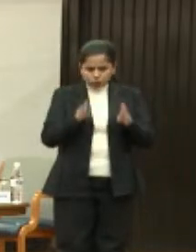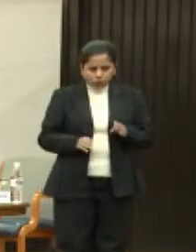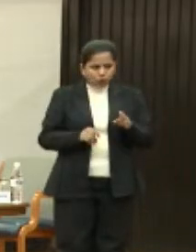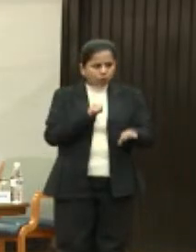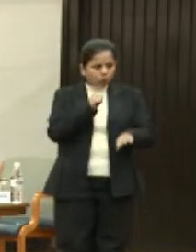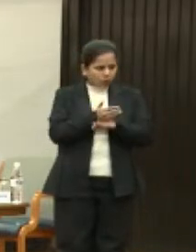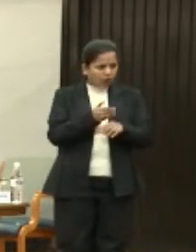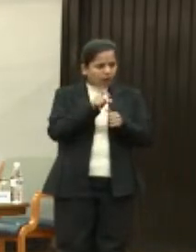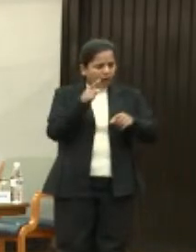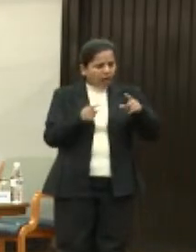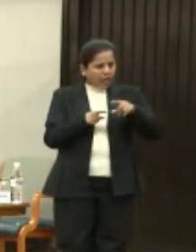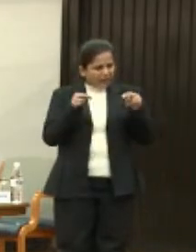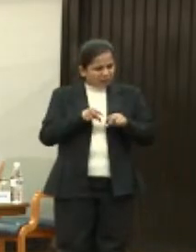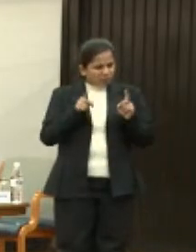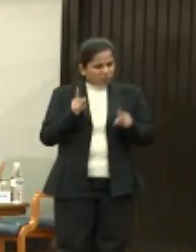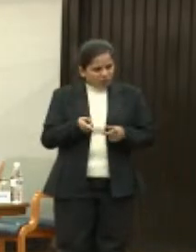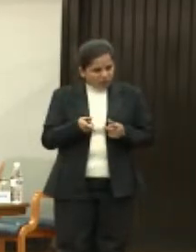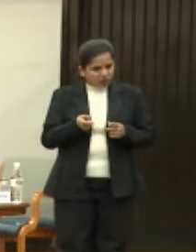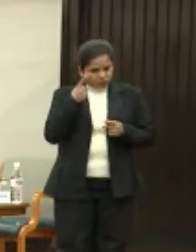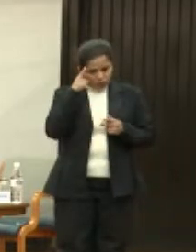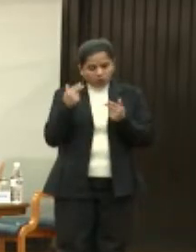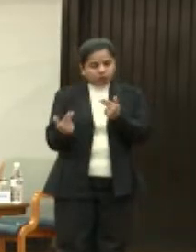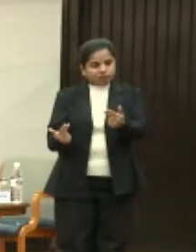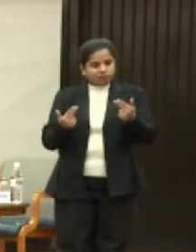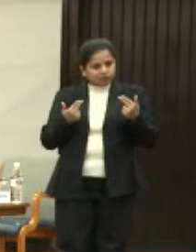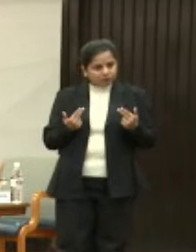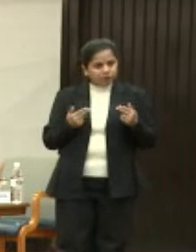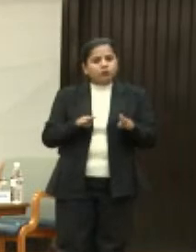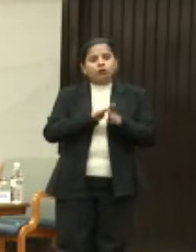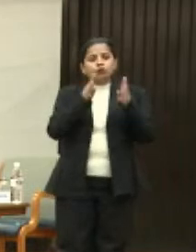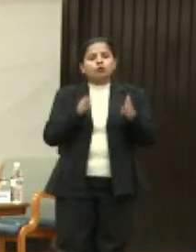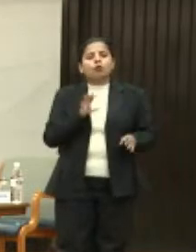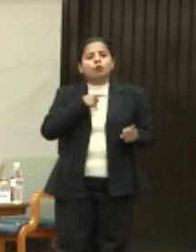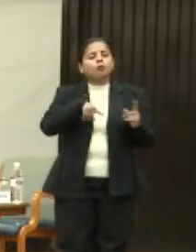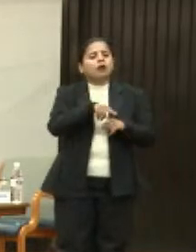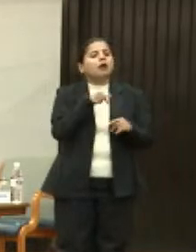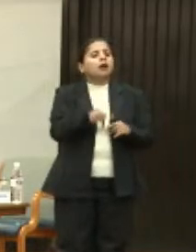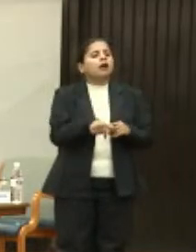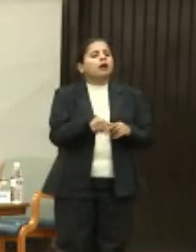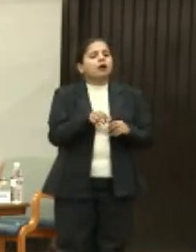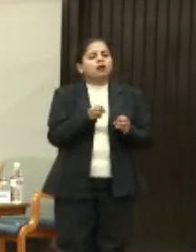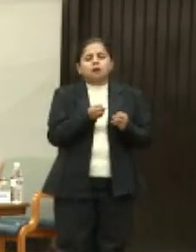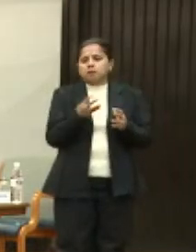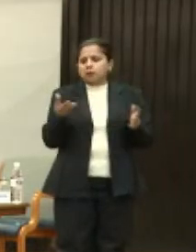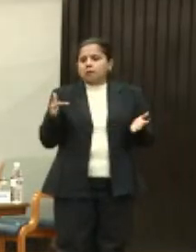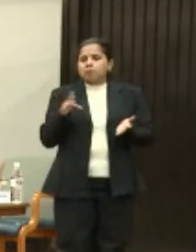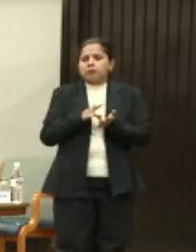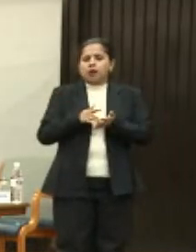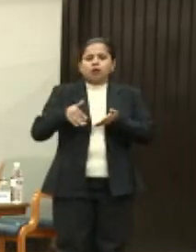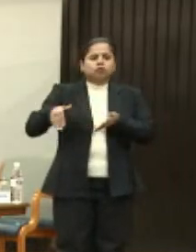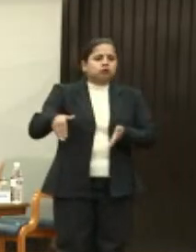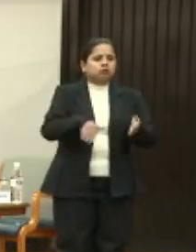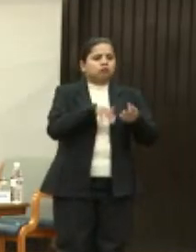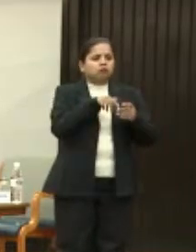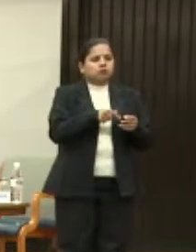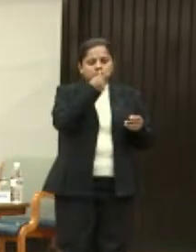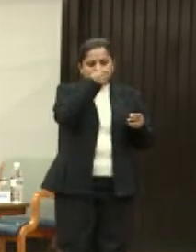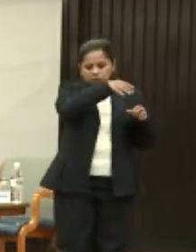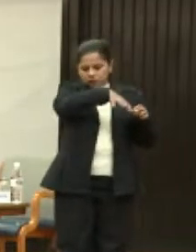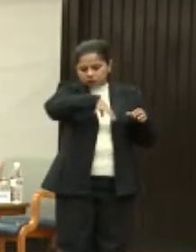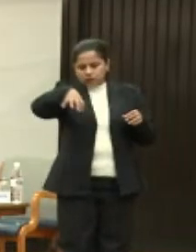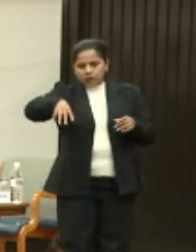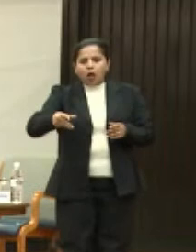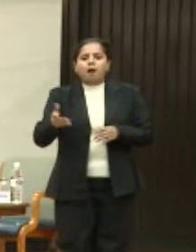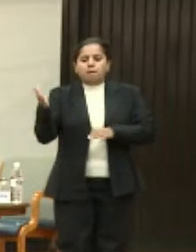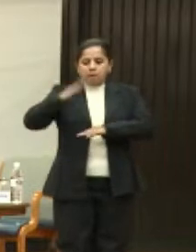Establishments Act to tell us that shops on this side of the Najafgarh drain will be open and will be closed on